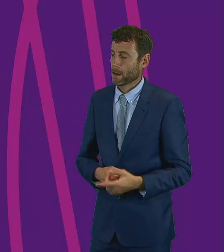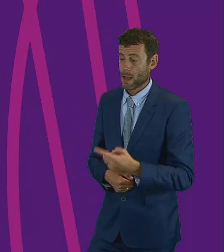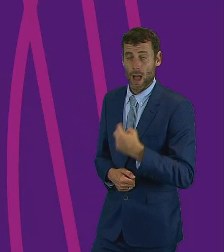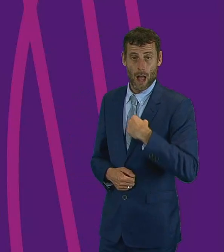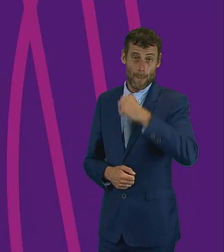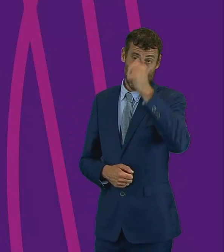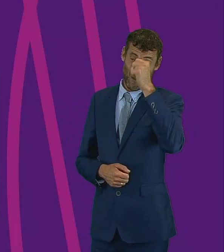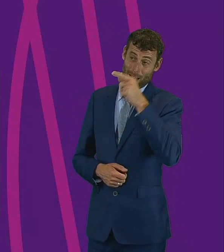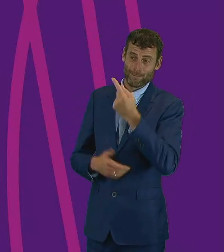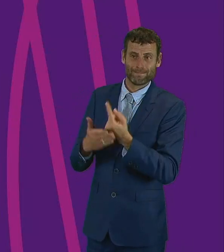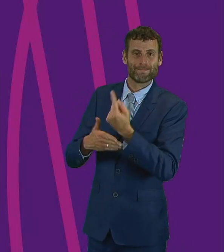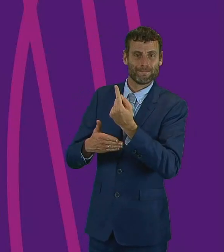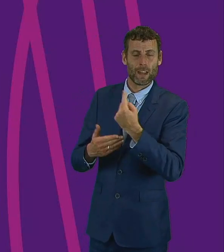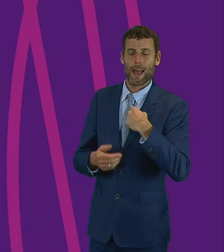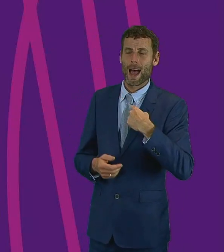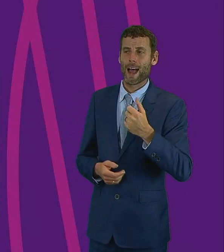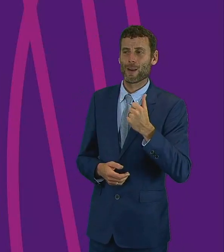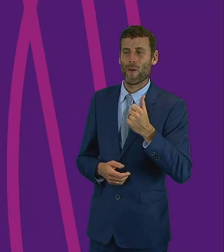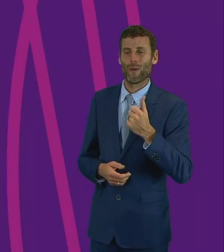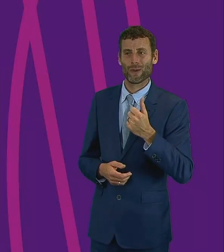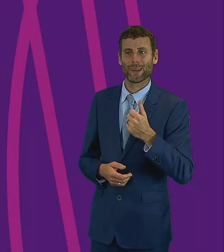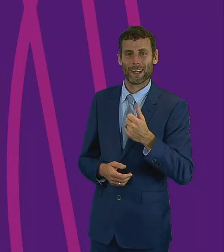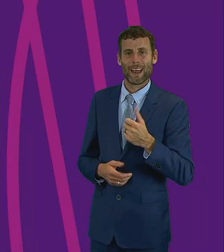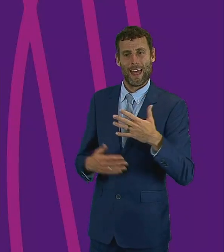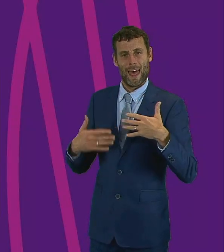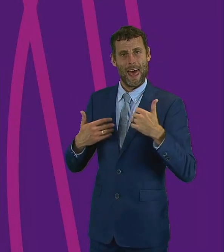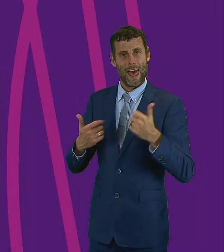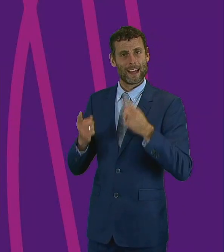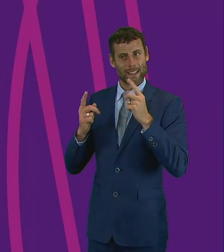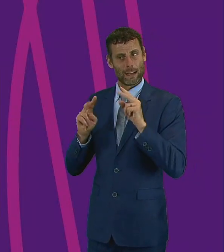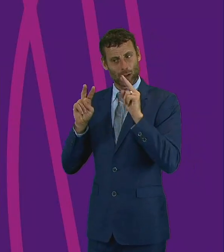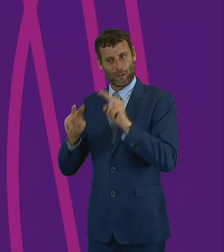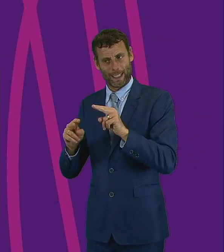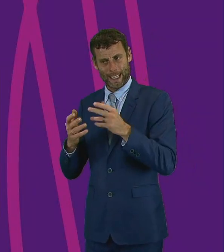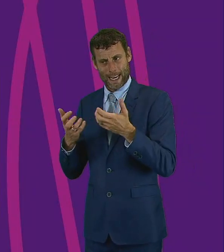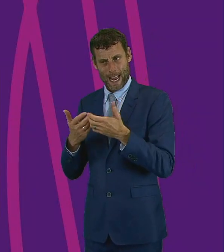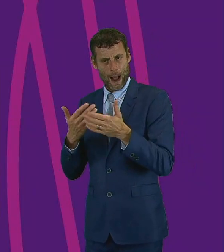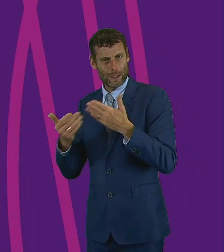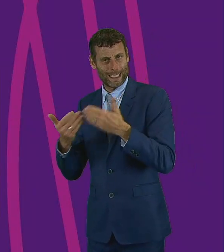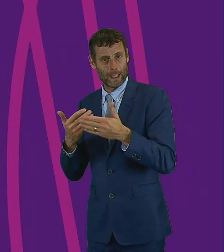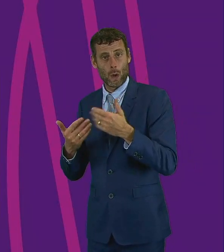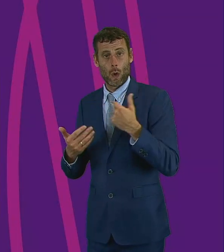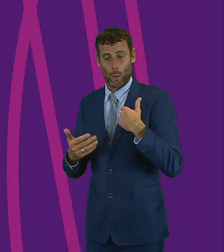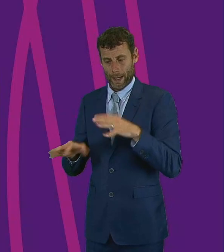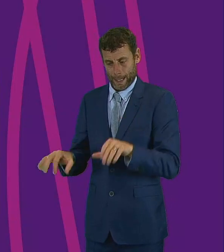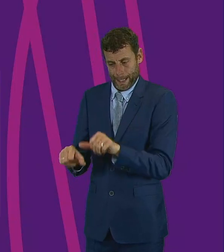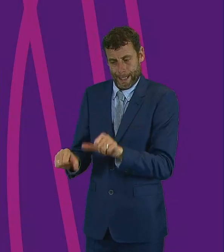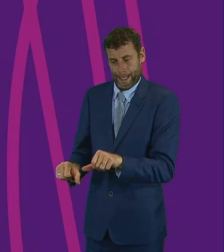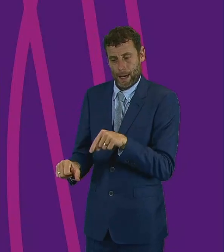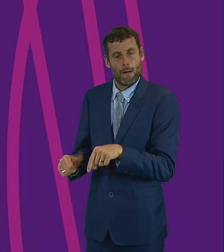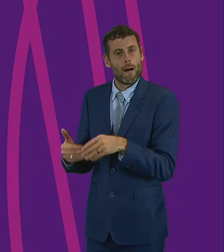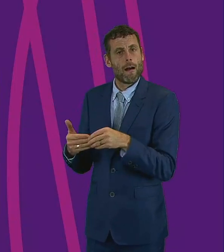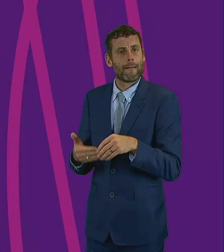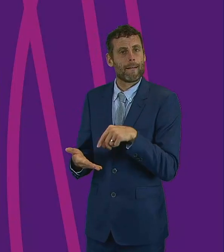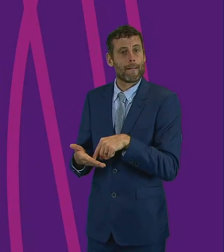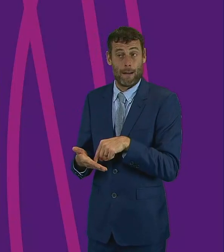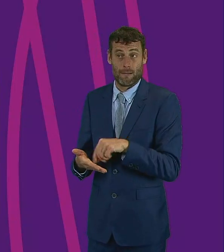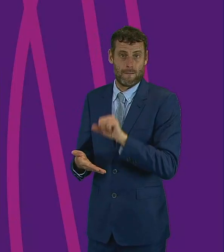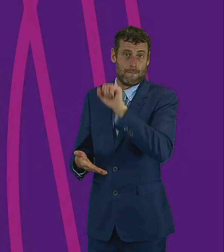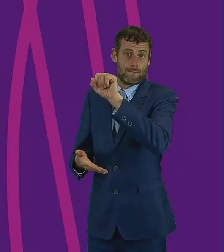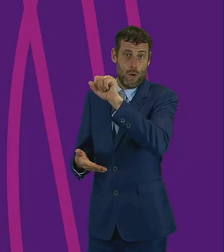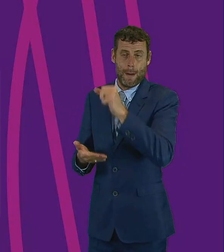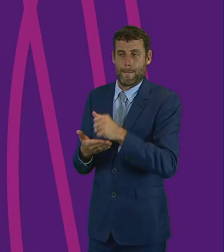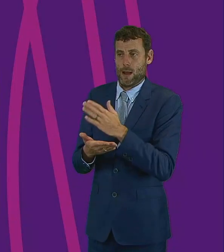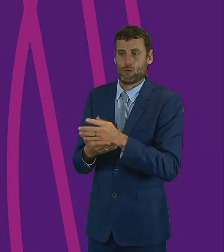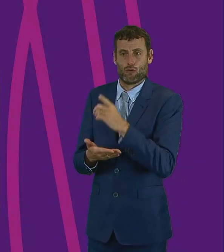issue, and I know it has had the attention of the Health Secretary. We are finalising the guidance that will be put in place to make sure